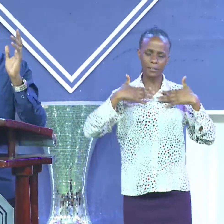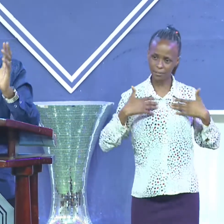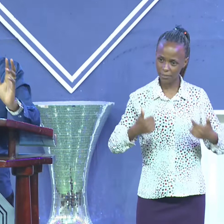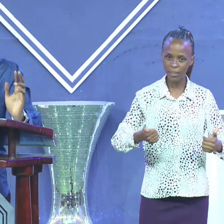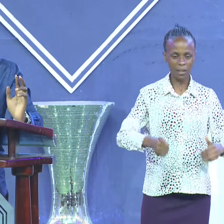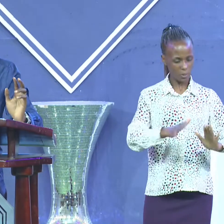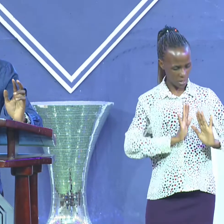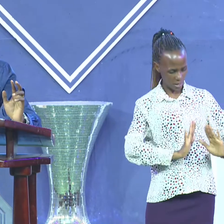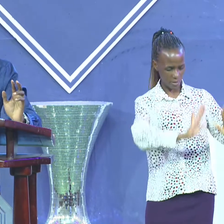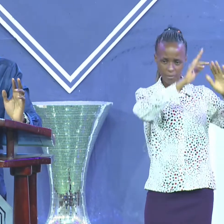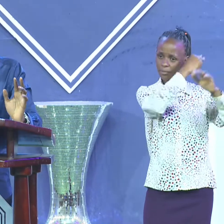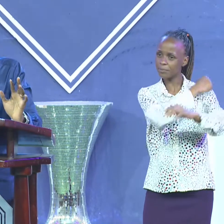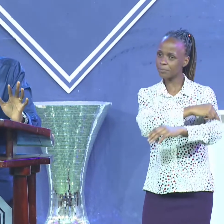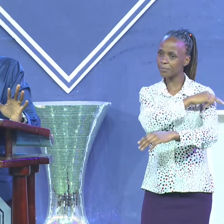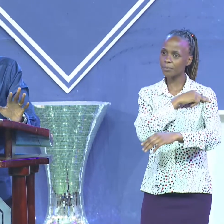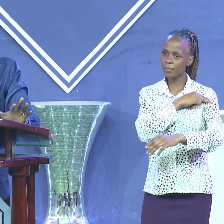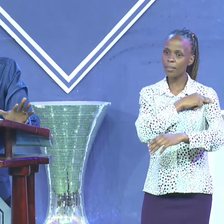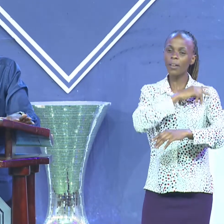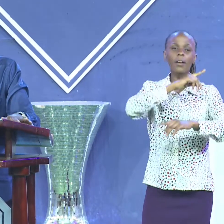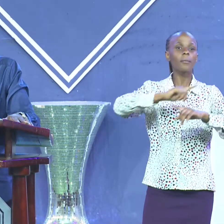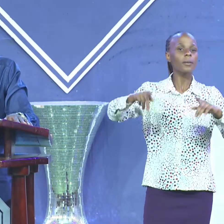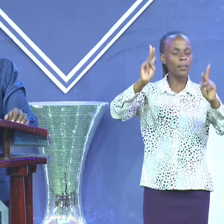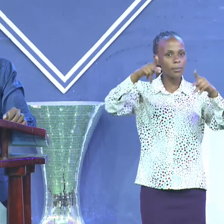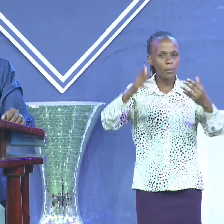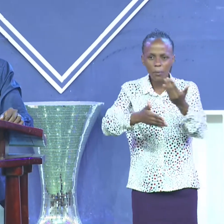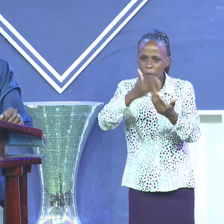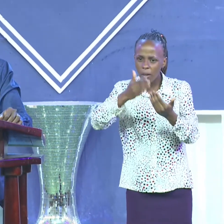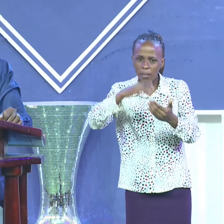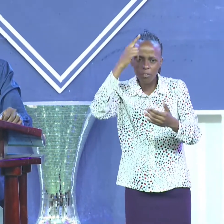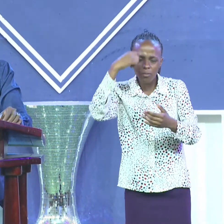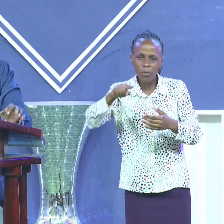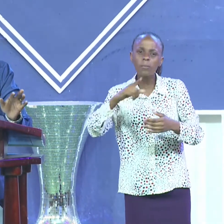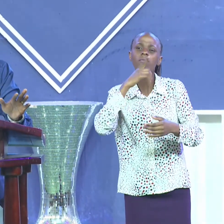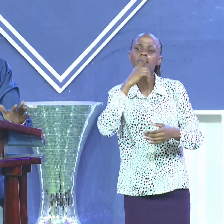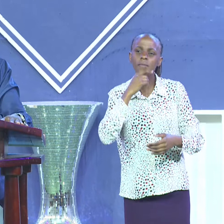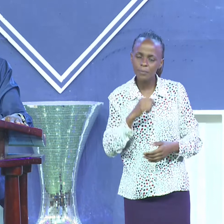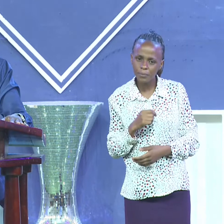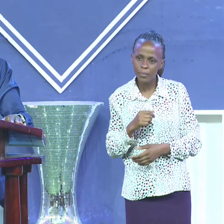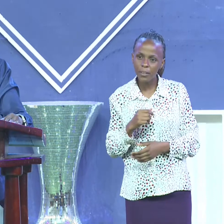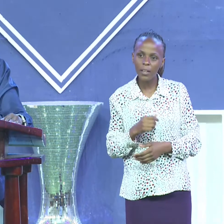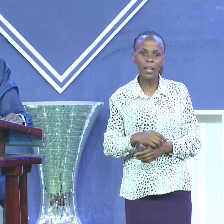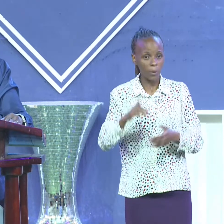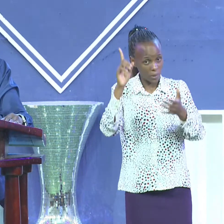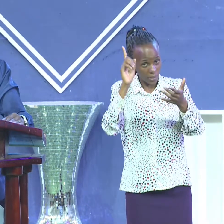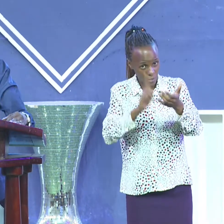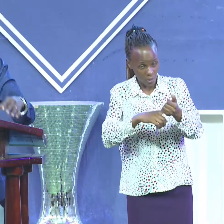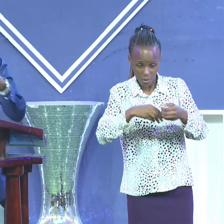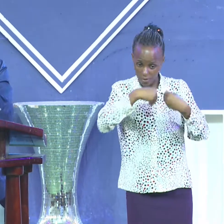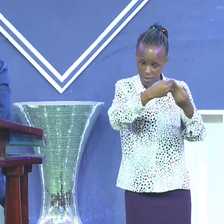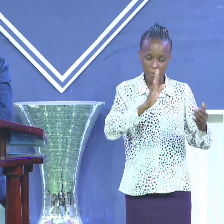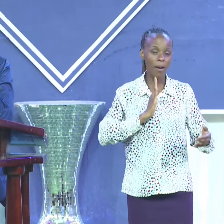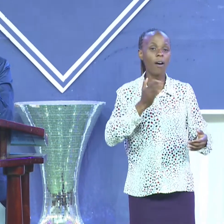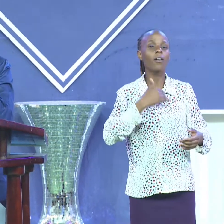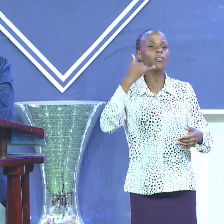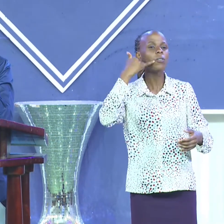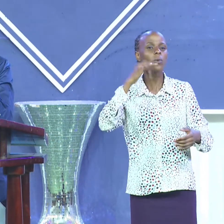Ne tuvaayo. And we left. Naye abalwadde abali ku mulwadde oyo. But those that are taking care of that patient, we get them